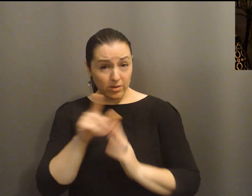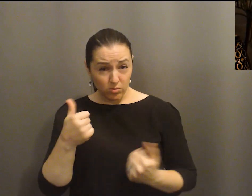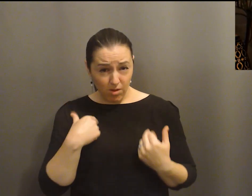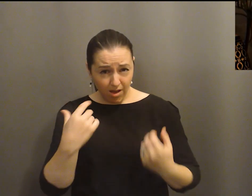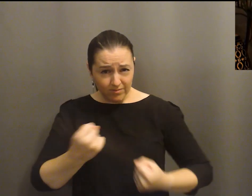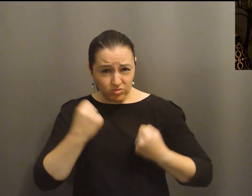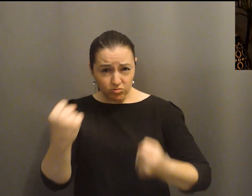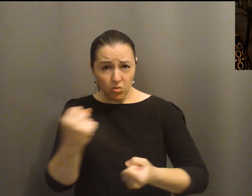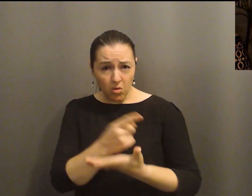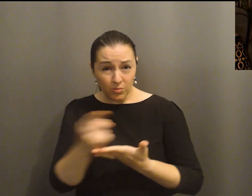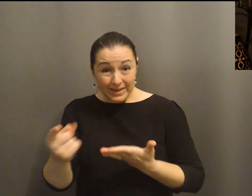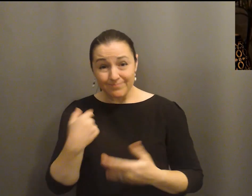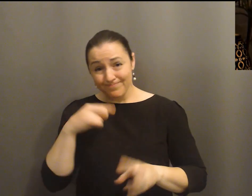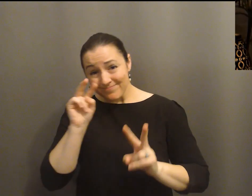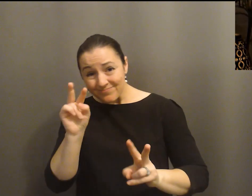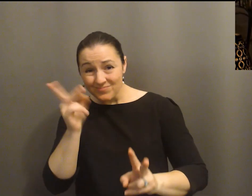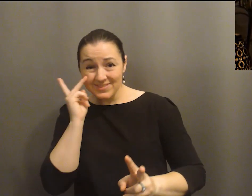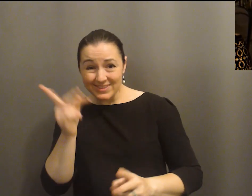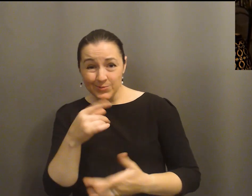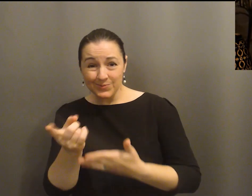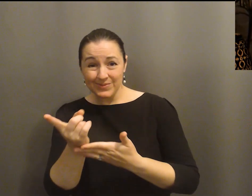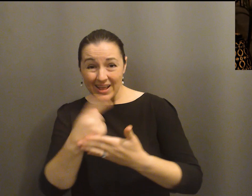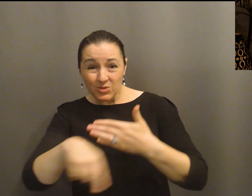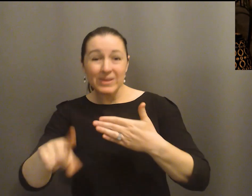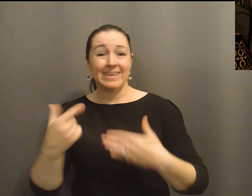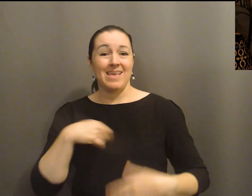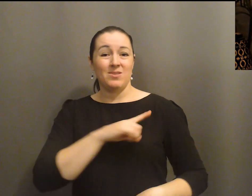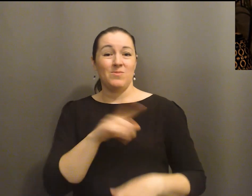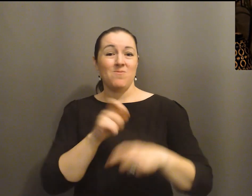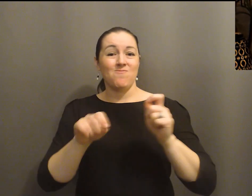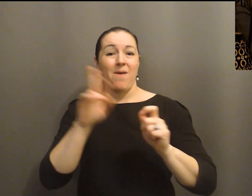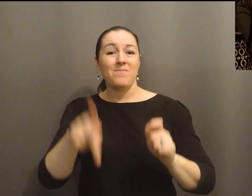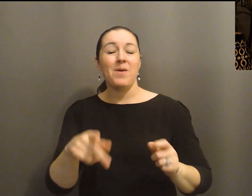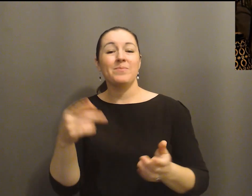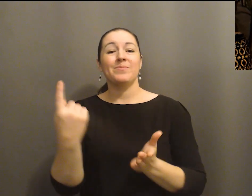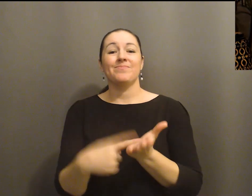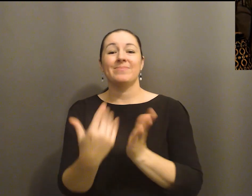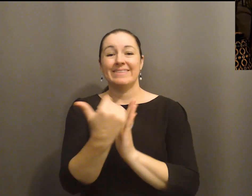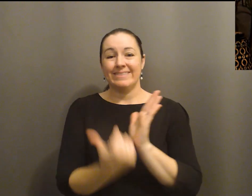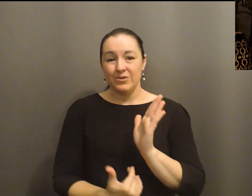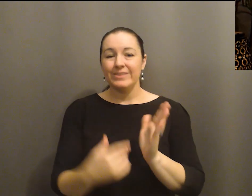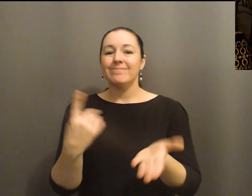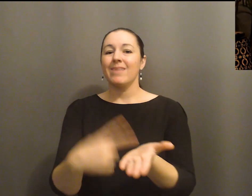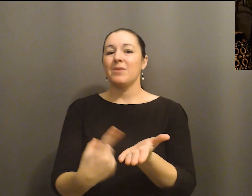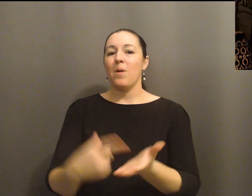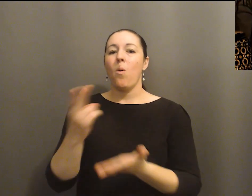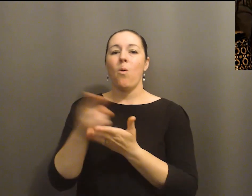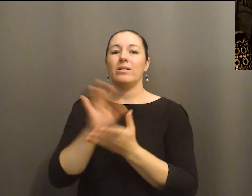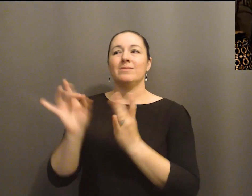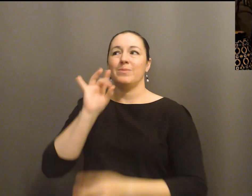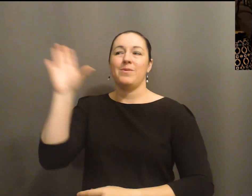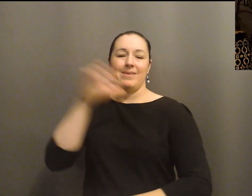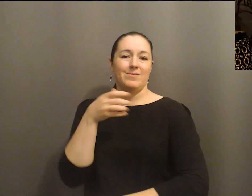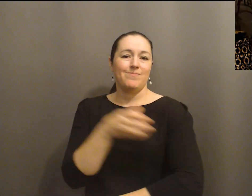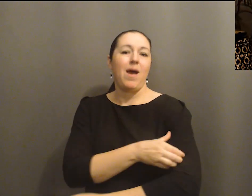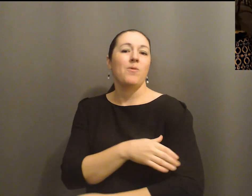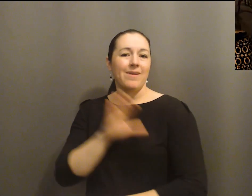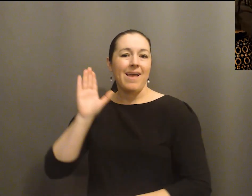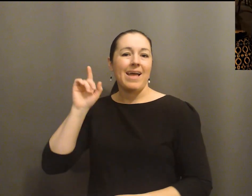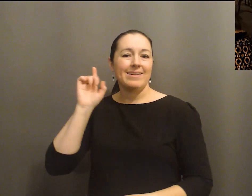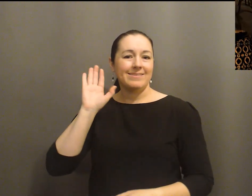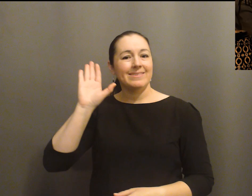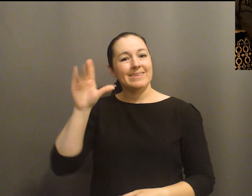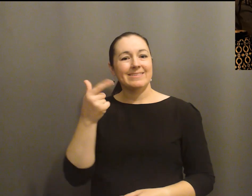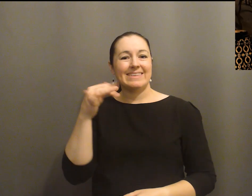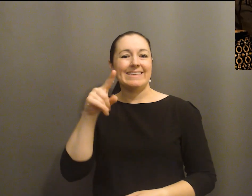I pray you have a strong week Can't wait to see you next weekend As we wrap up this series Talking about the power Of the Holy Spirit And his gifts He wants to pour